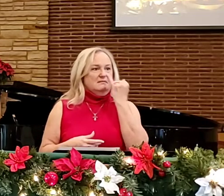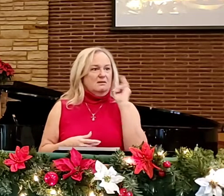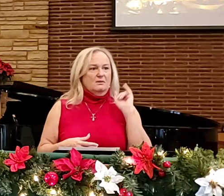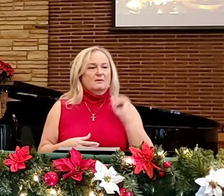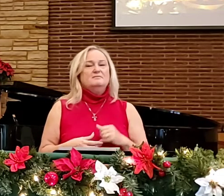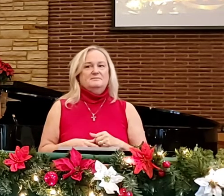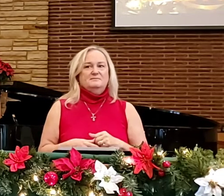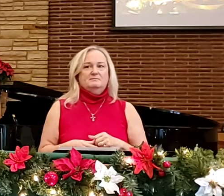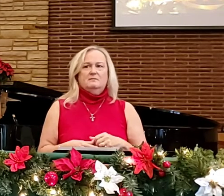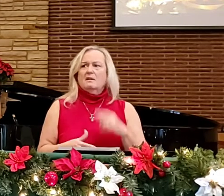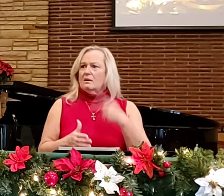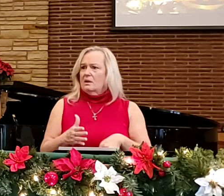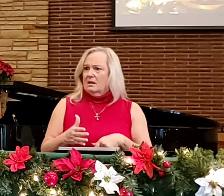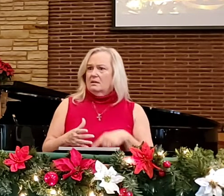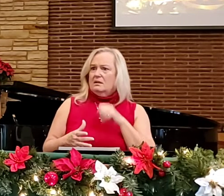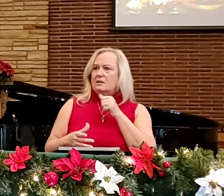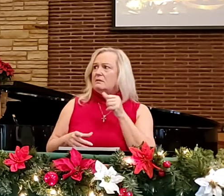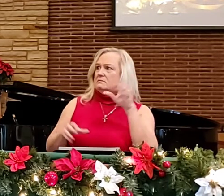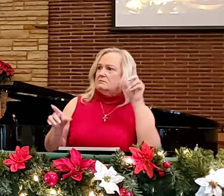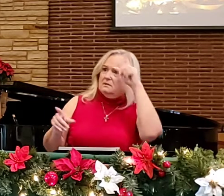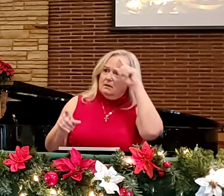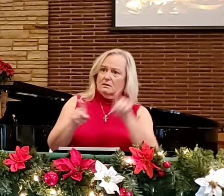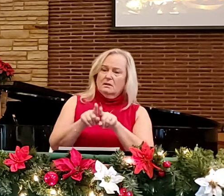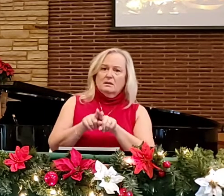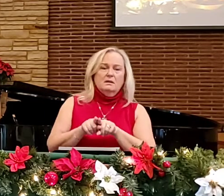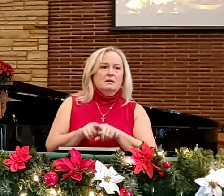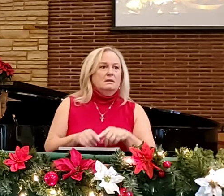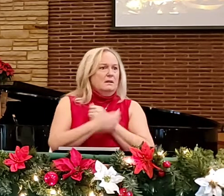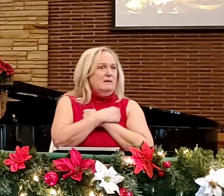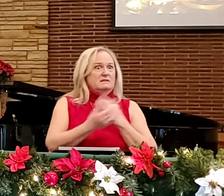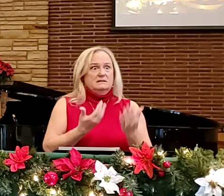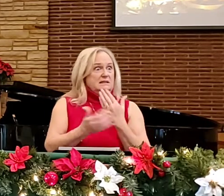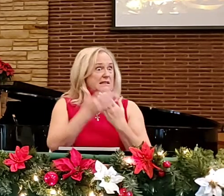What? You don't agree? Love is easy?